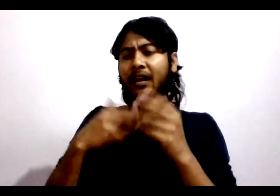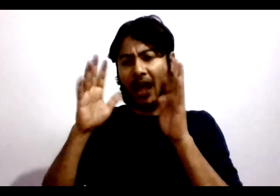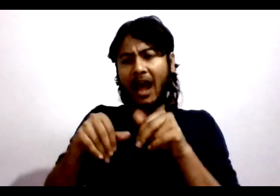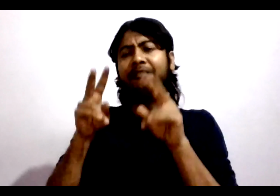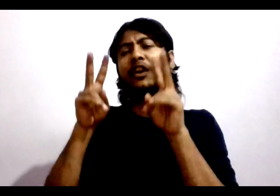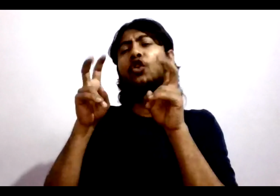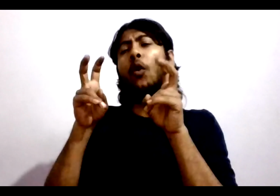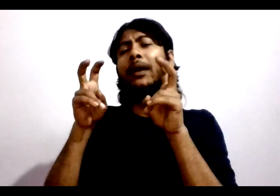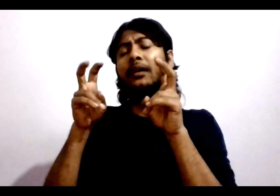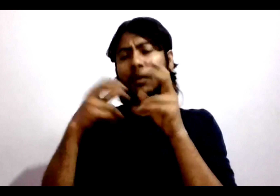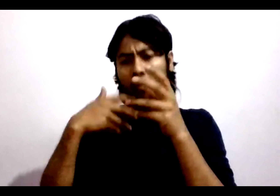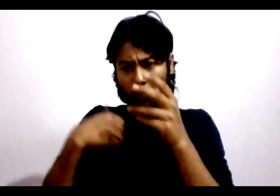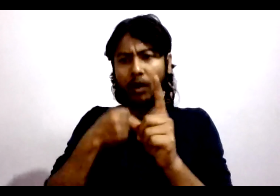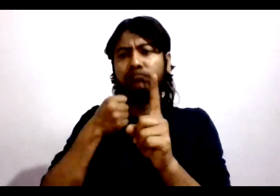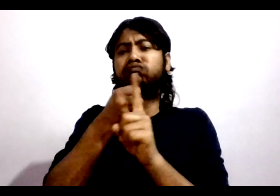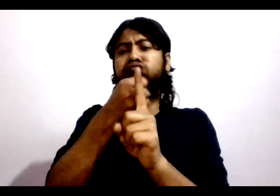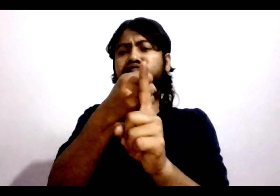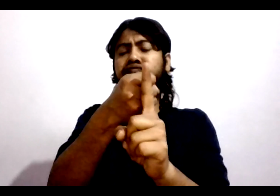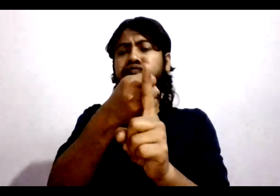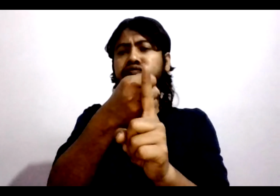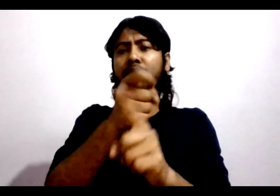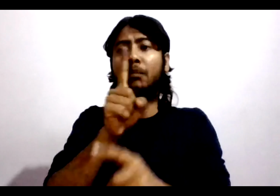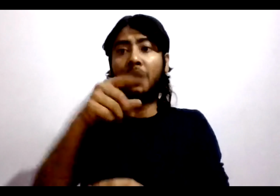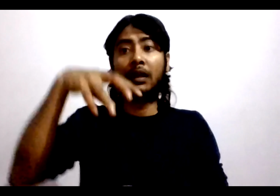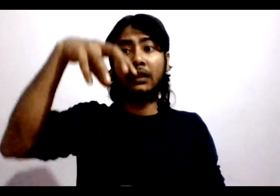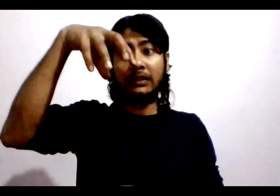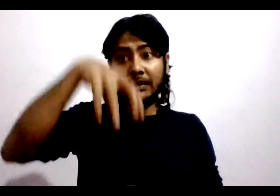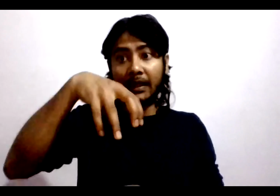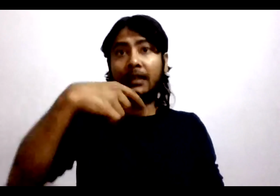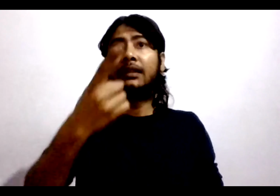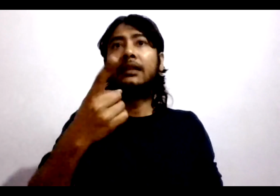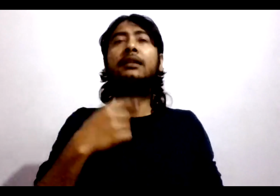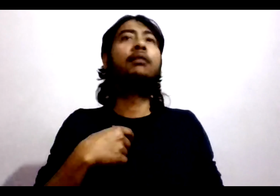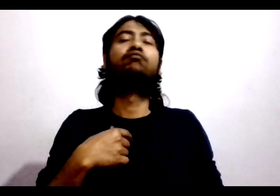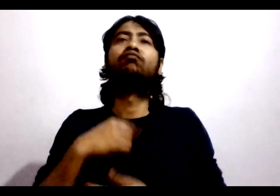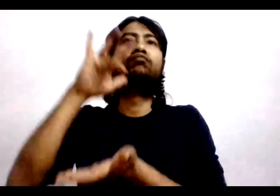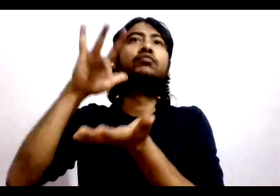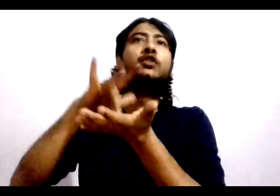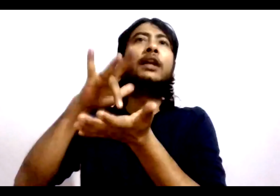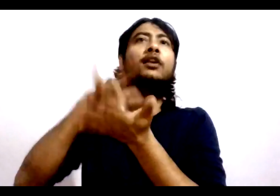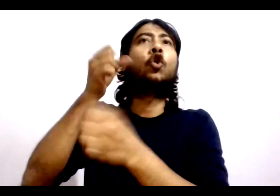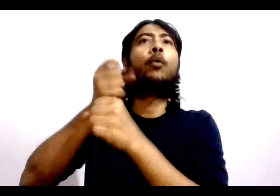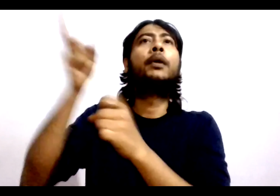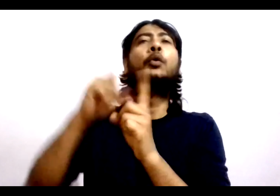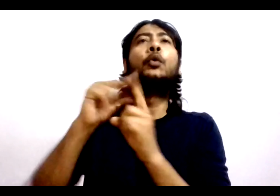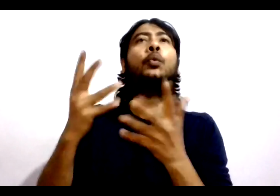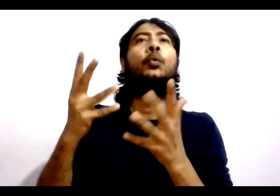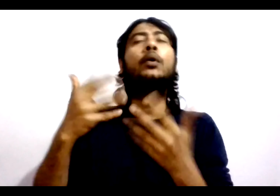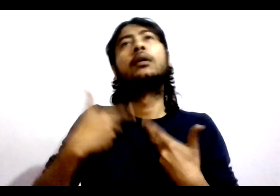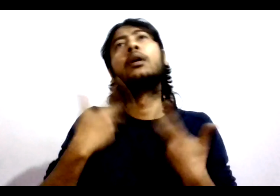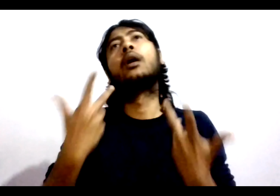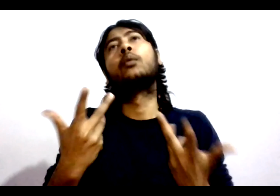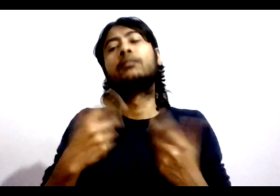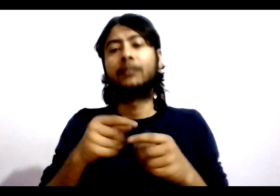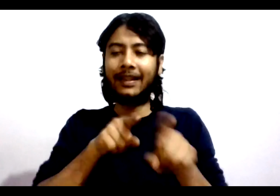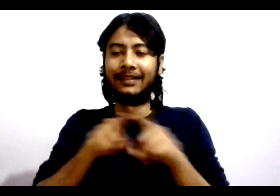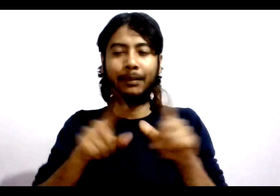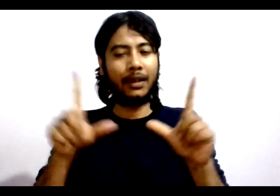refers, that this certain thing is not done by the central act. Like, for example, it's an issue of a